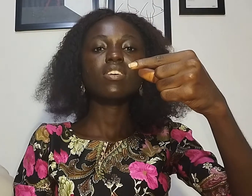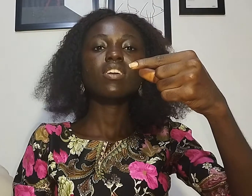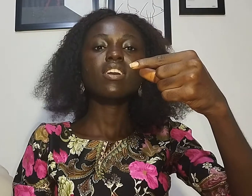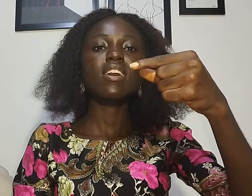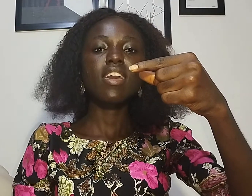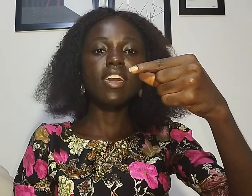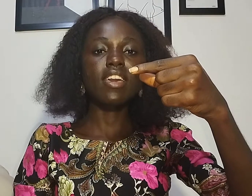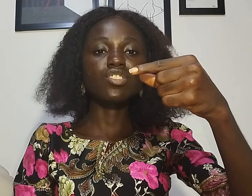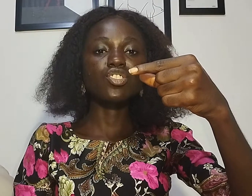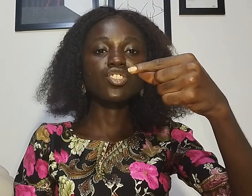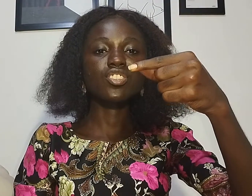H,